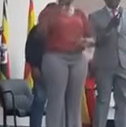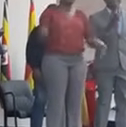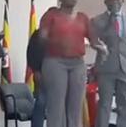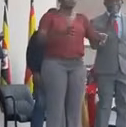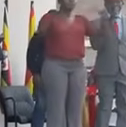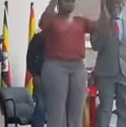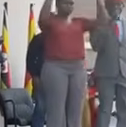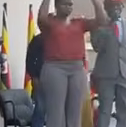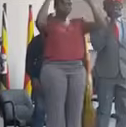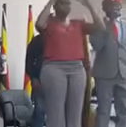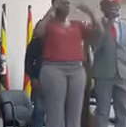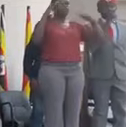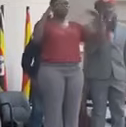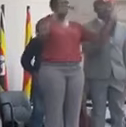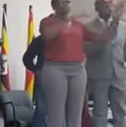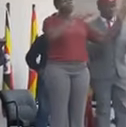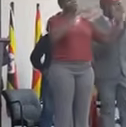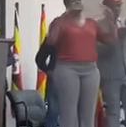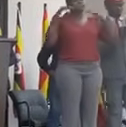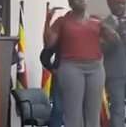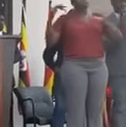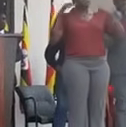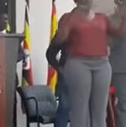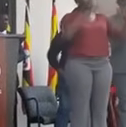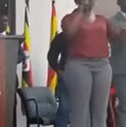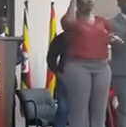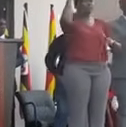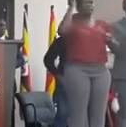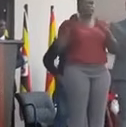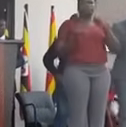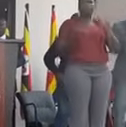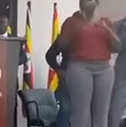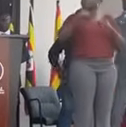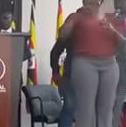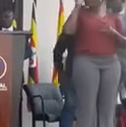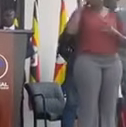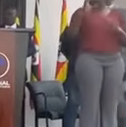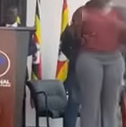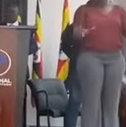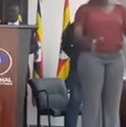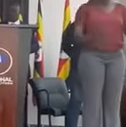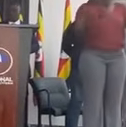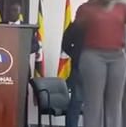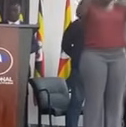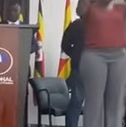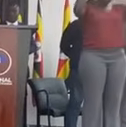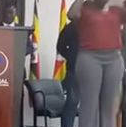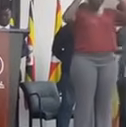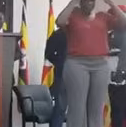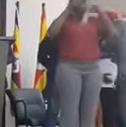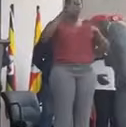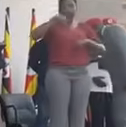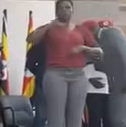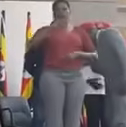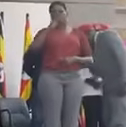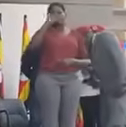Tuli ya mbale ngule Omutaro ngaluwete Tuli ya mbale